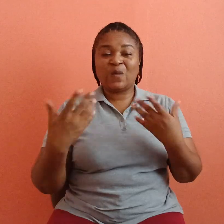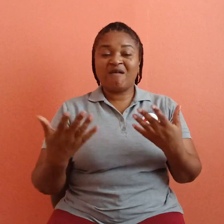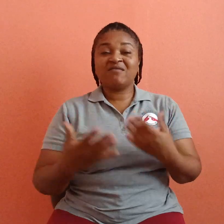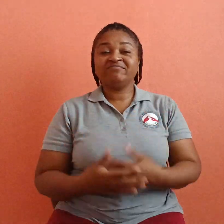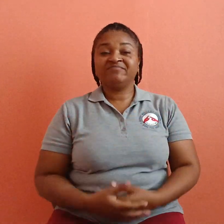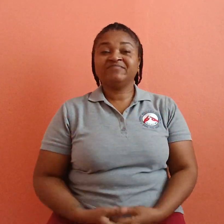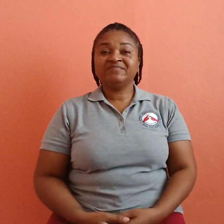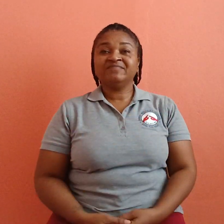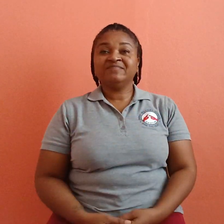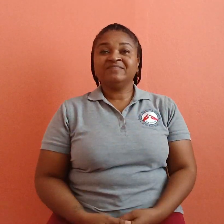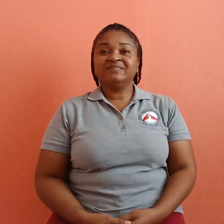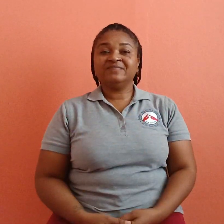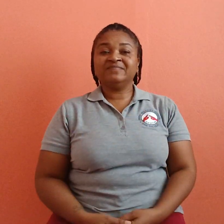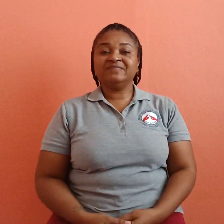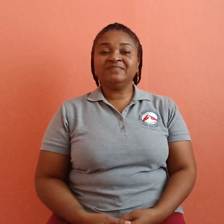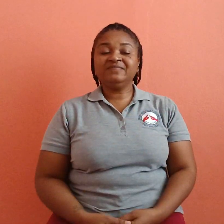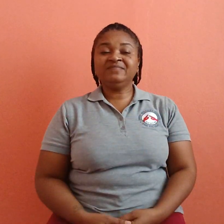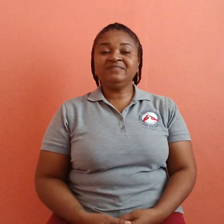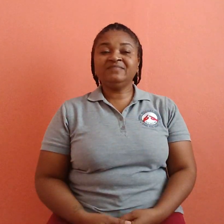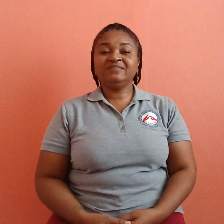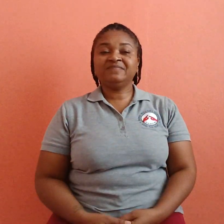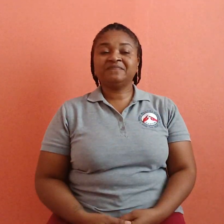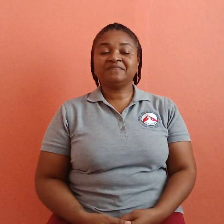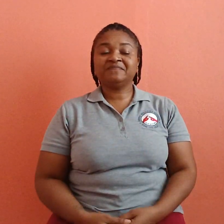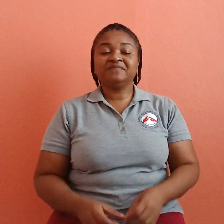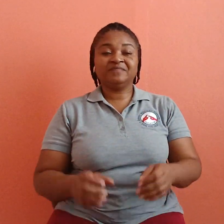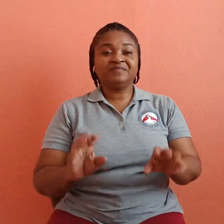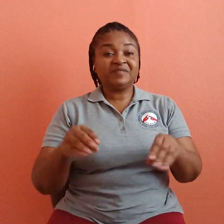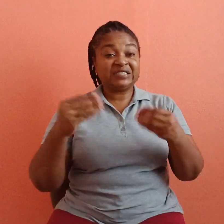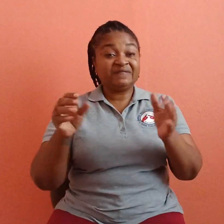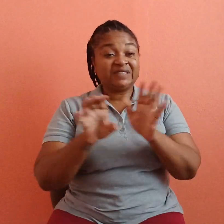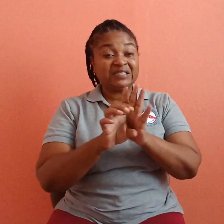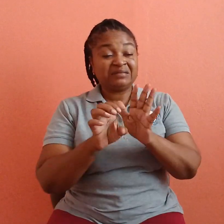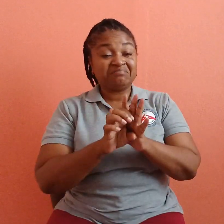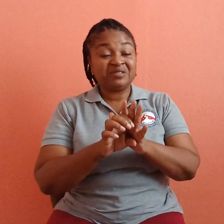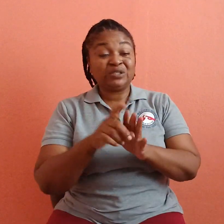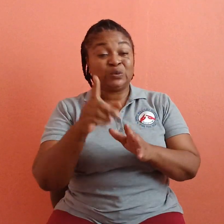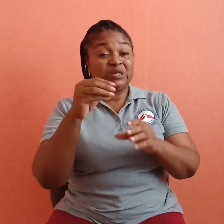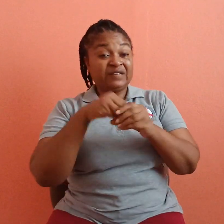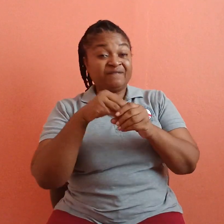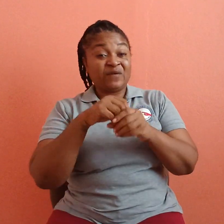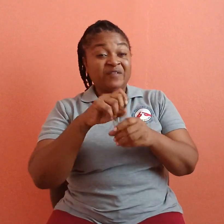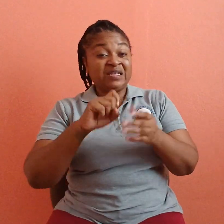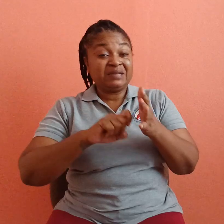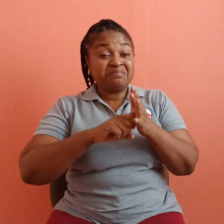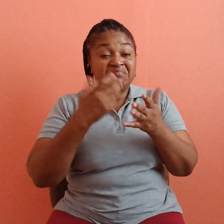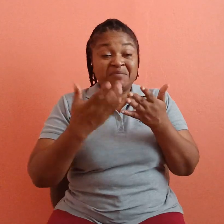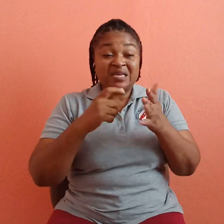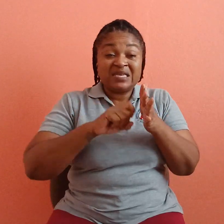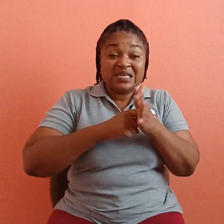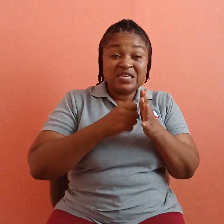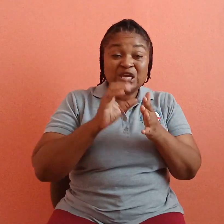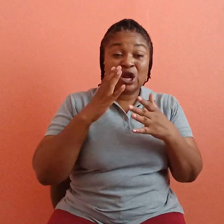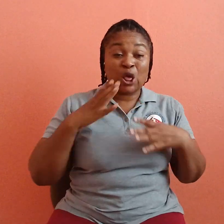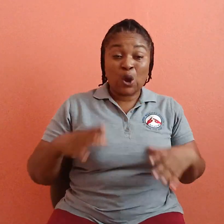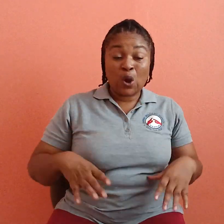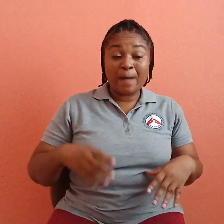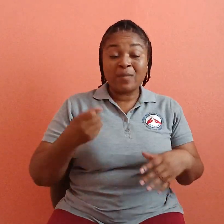So, were you a member of Key Club? And did